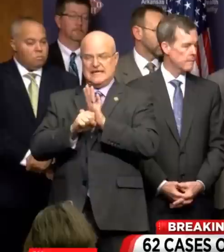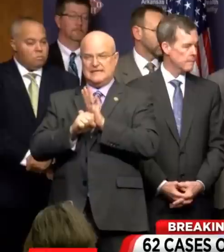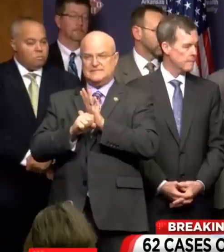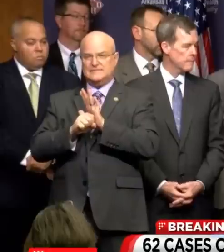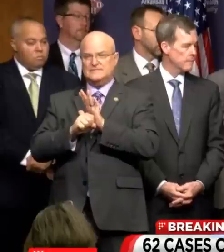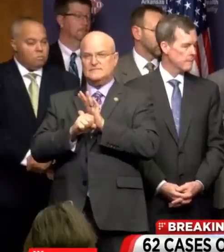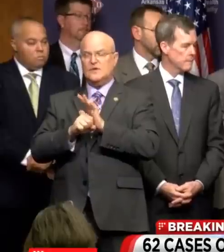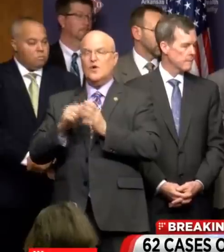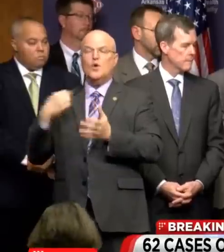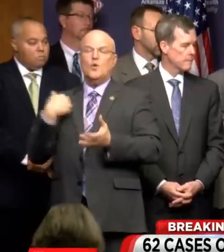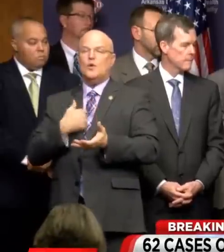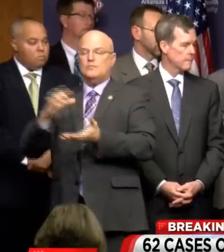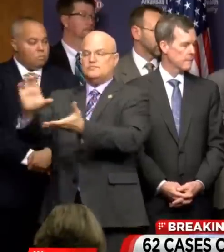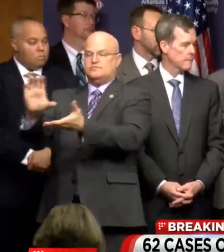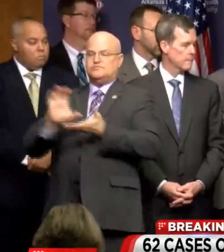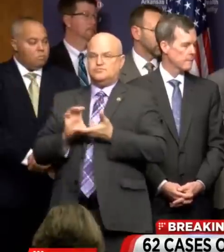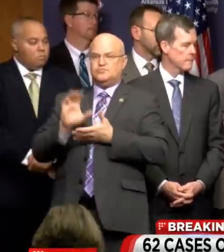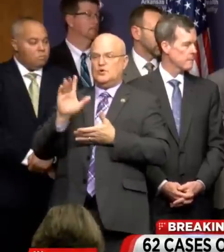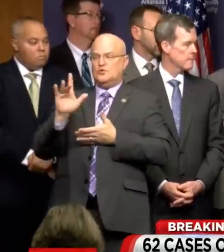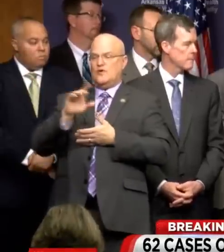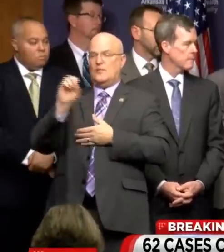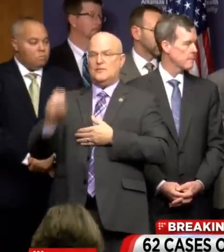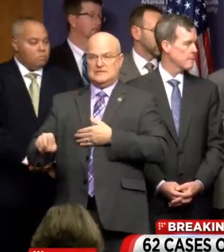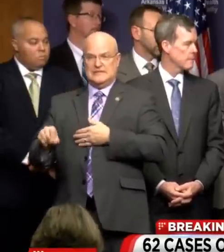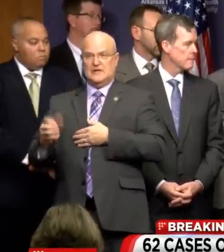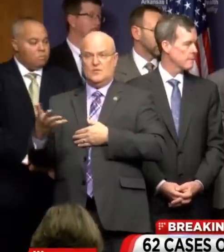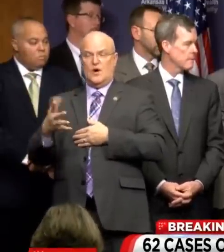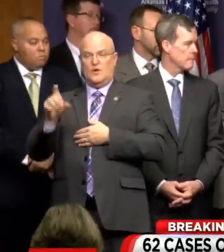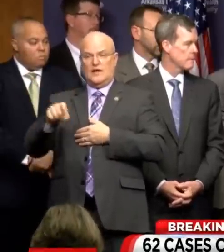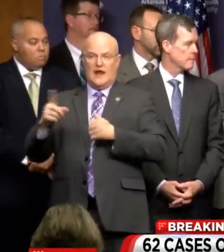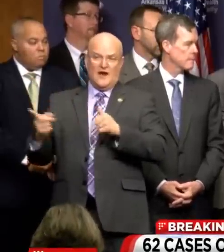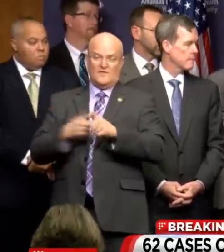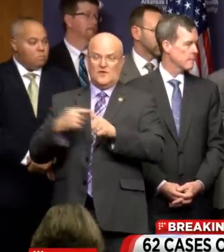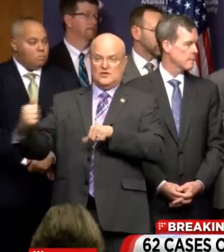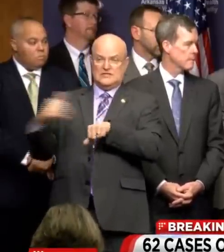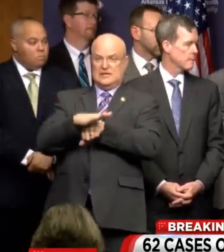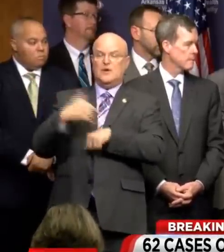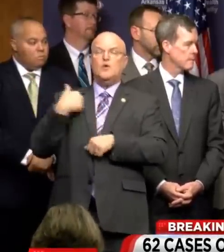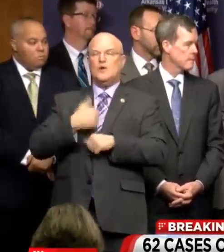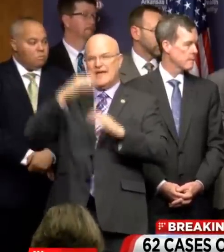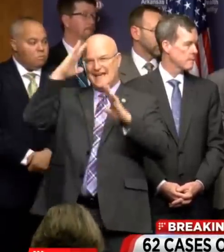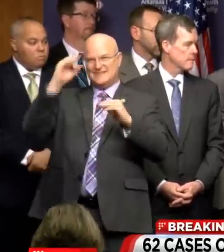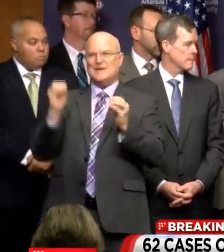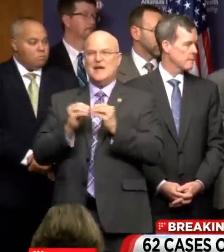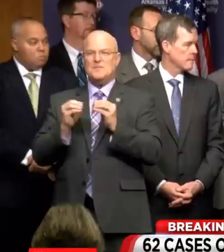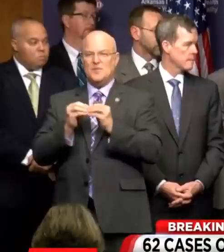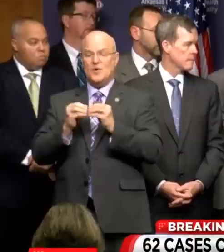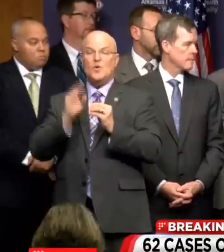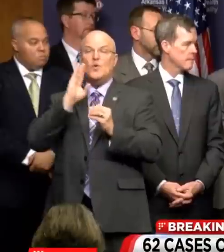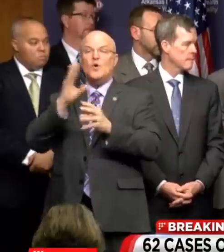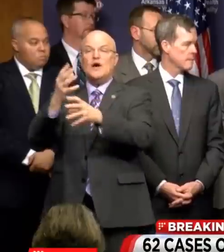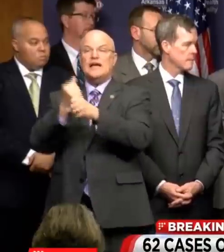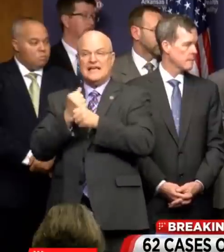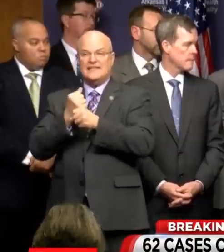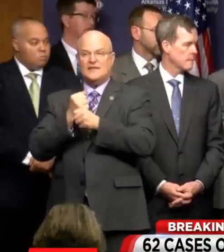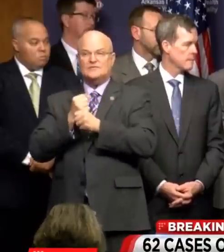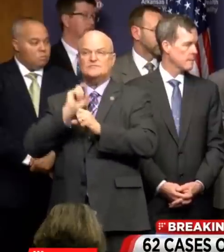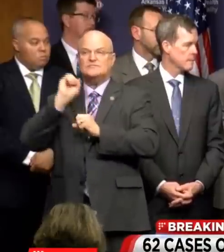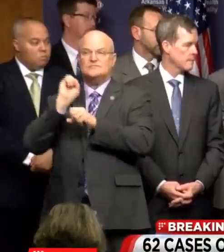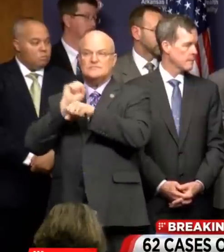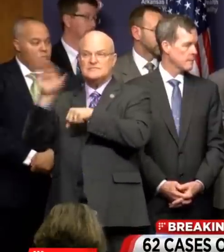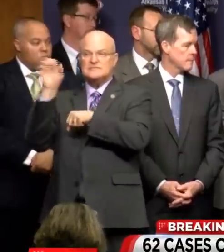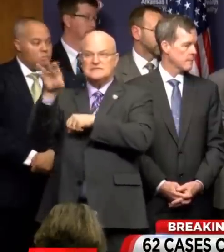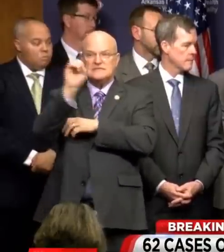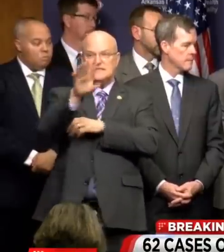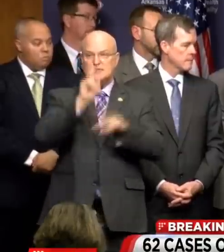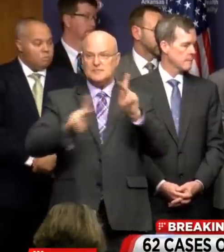We were allotted 25% of our allotment in our first shipment, and we expect more, and we will get those out to individuals that need it as